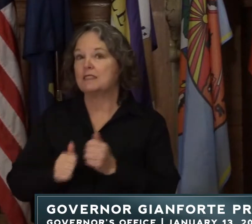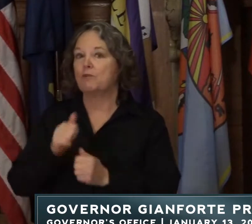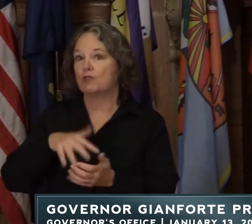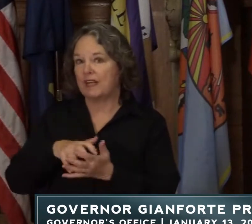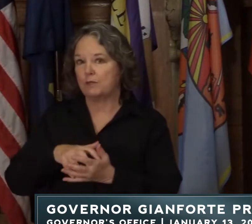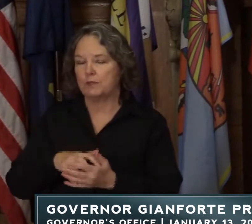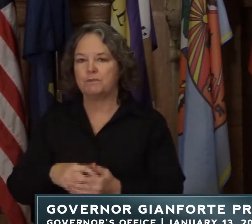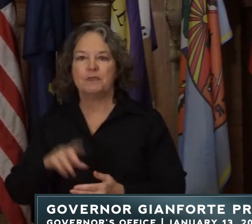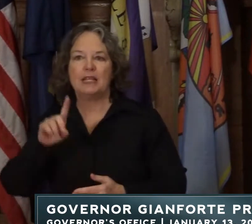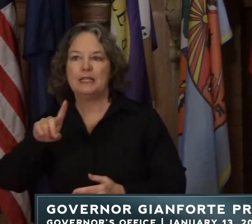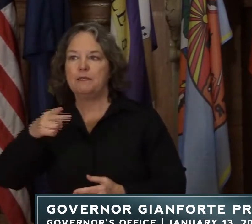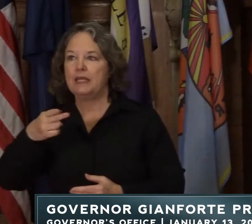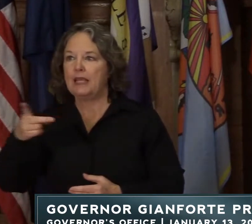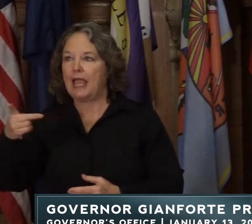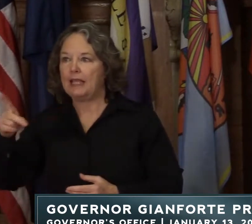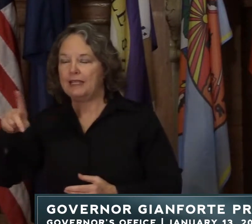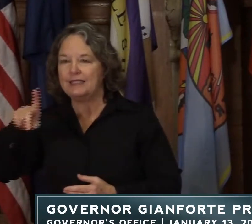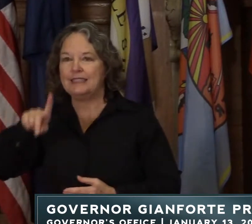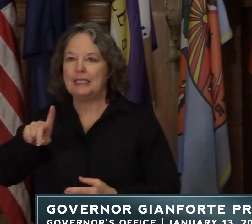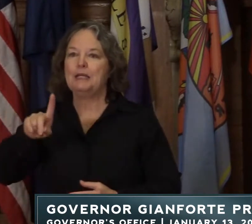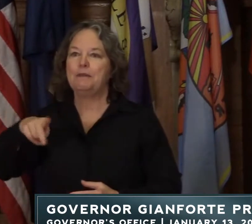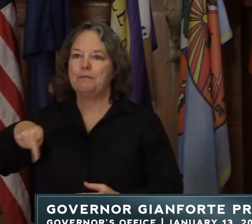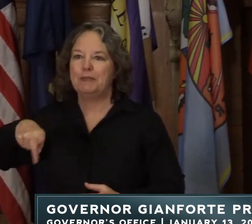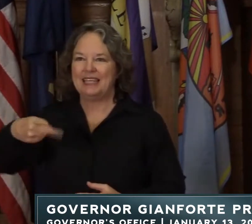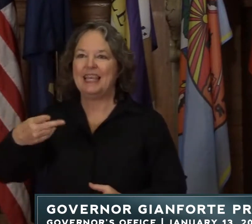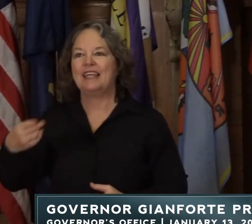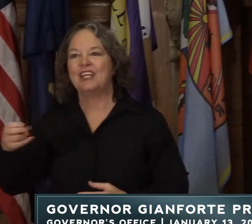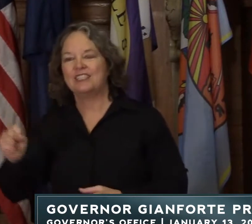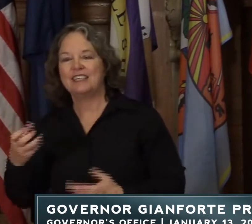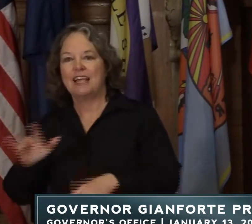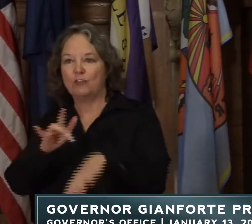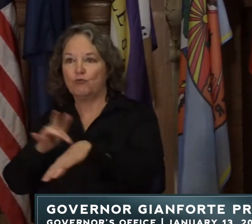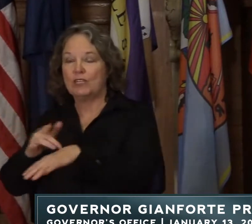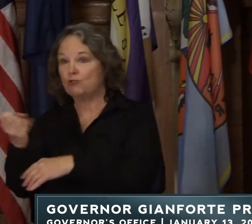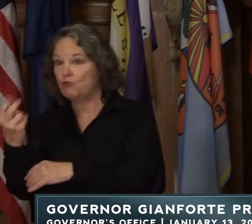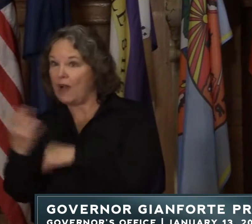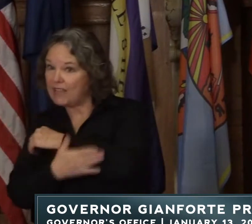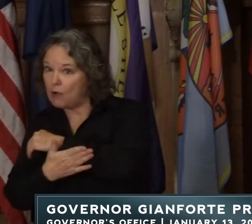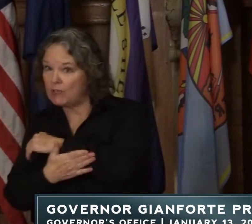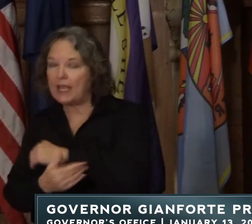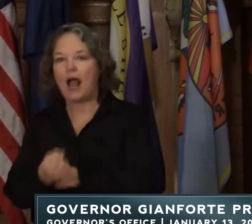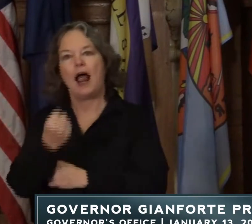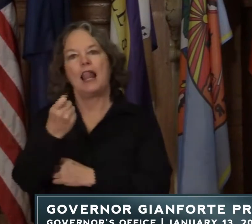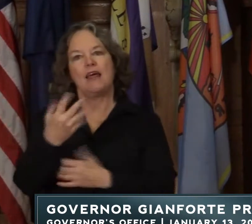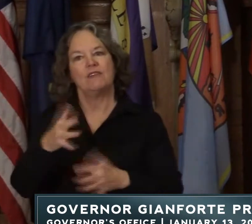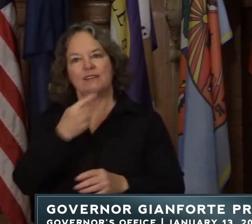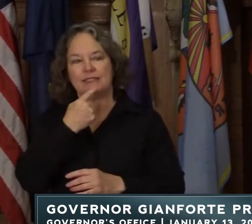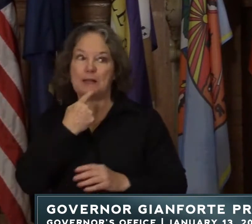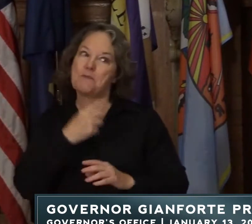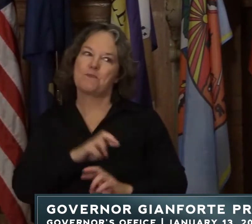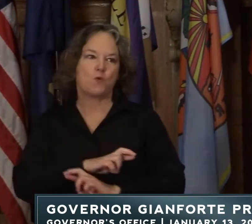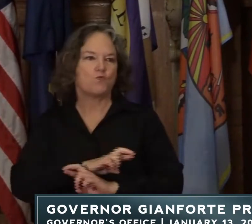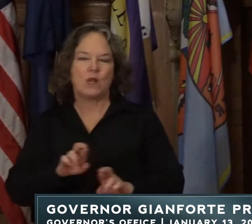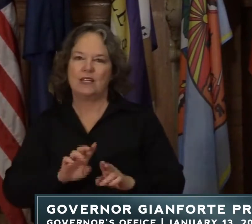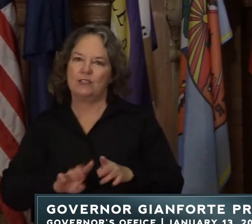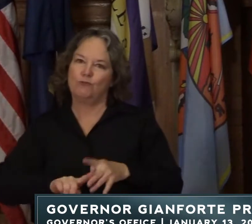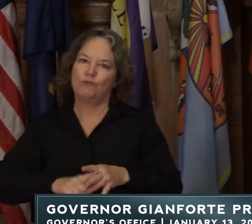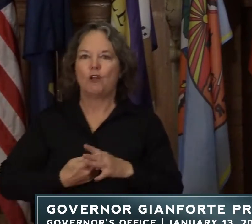12 counties DPHHS has reached out to, 11 have signaled that they're ready to move to